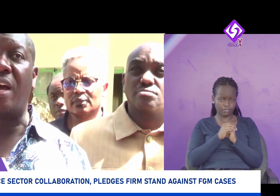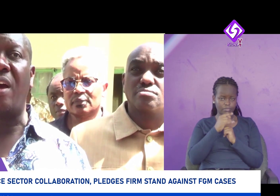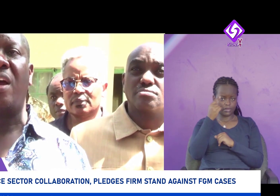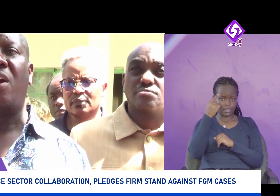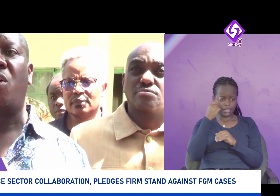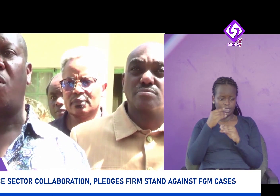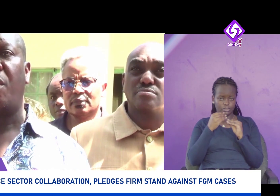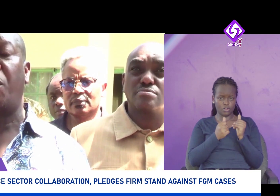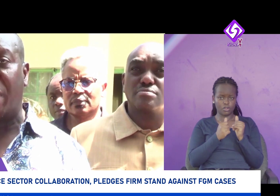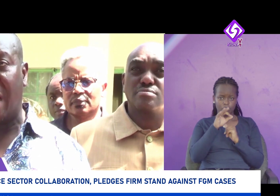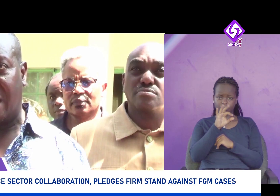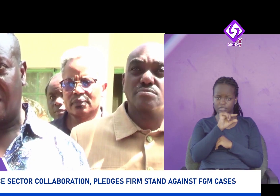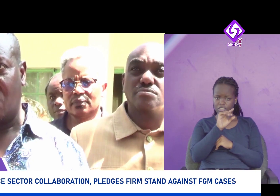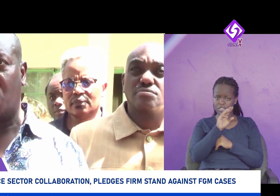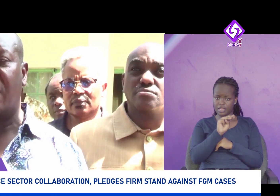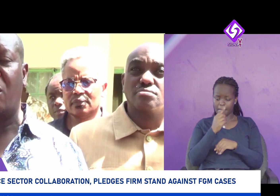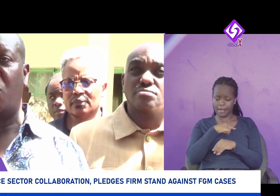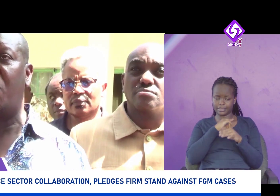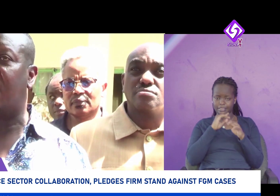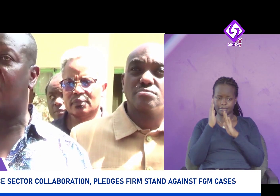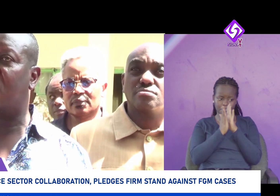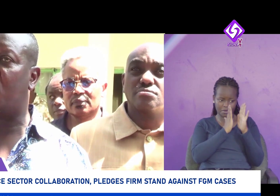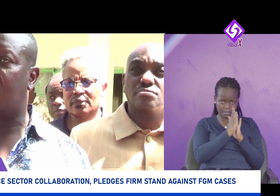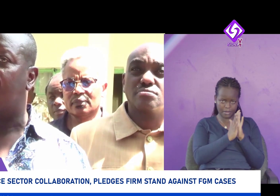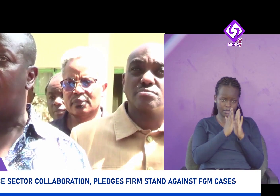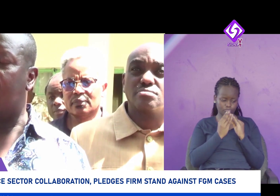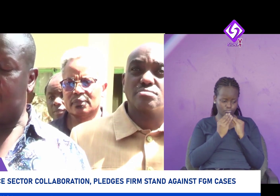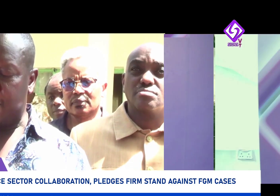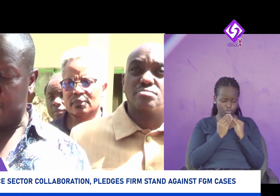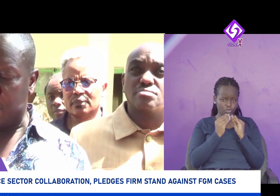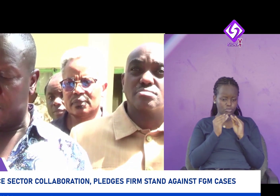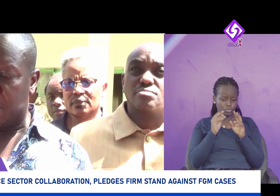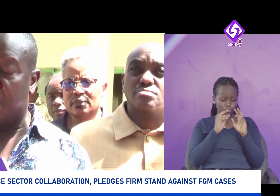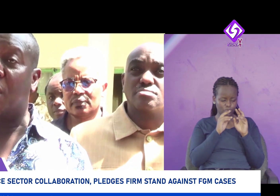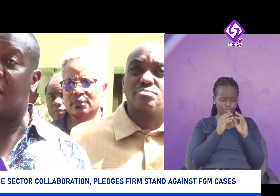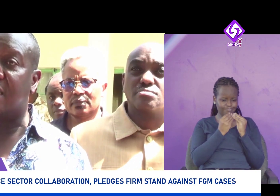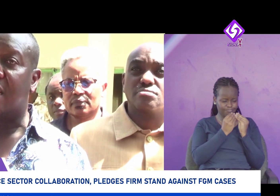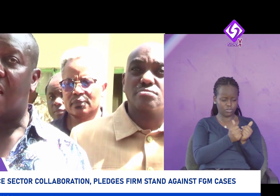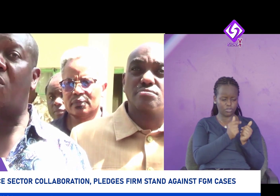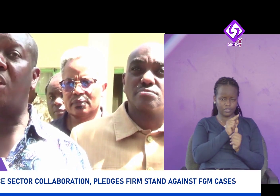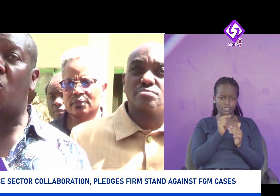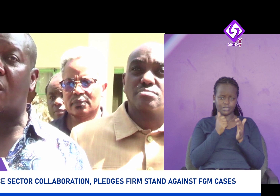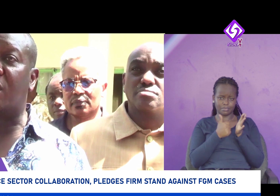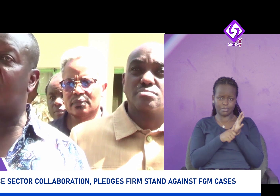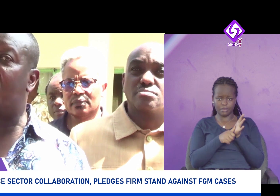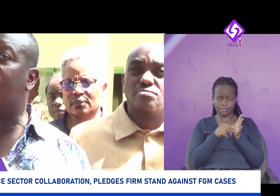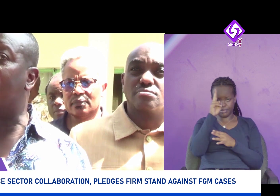are prepared to deal with such issues. The police are on the lookout. In the event anyone